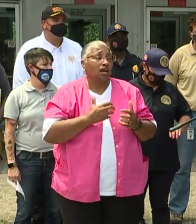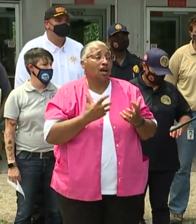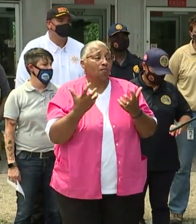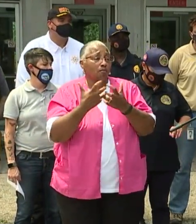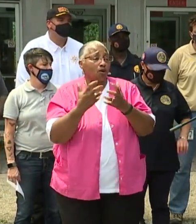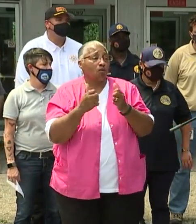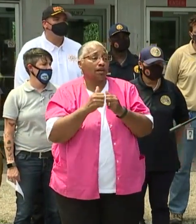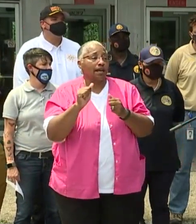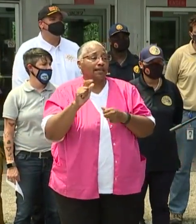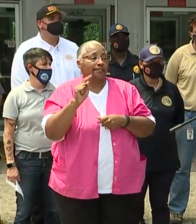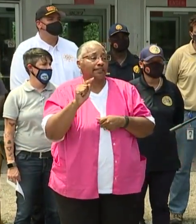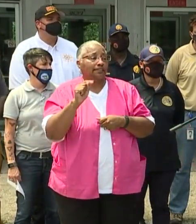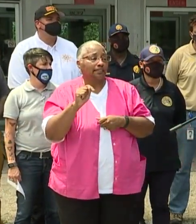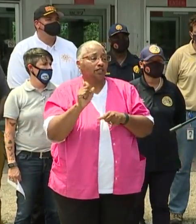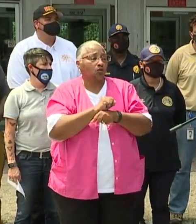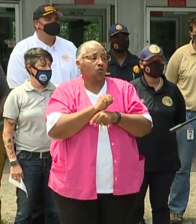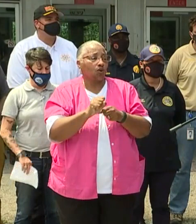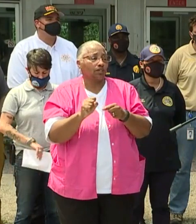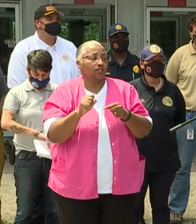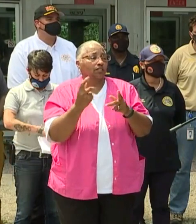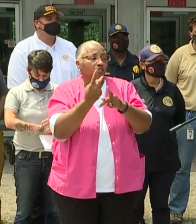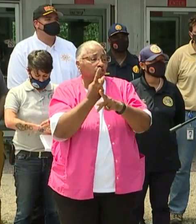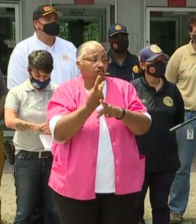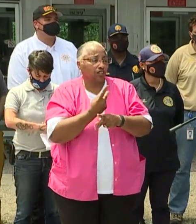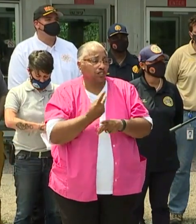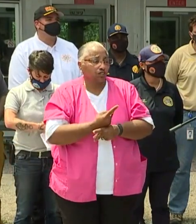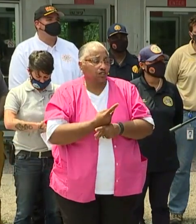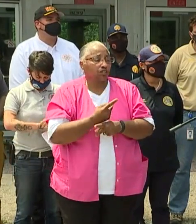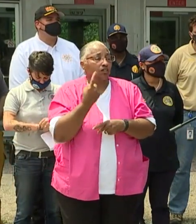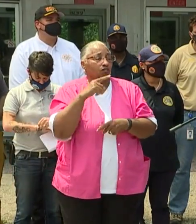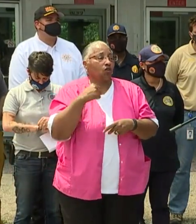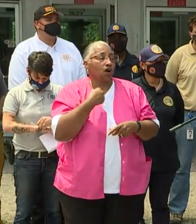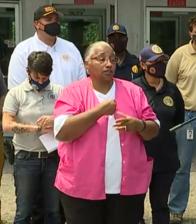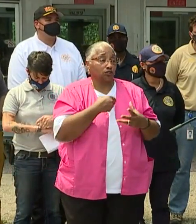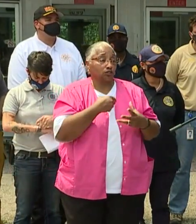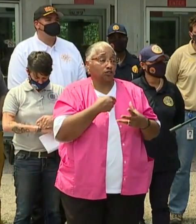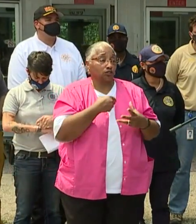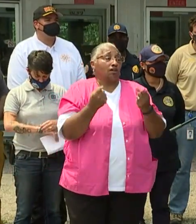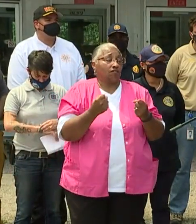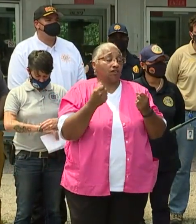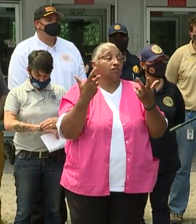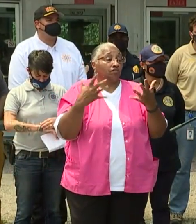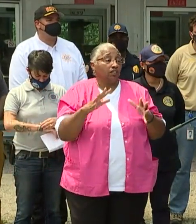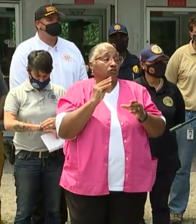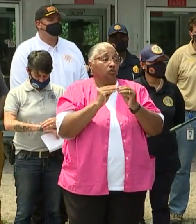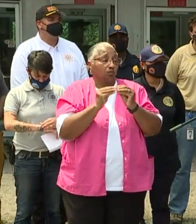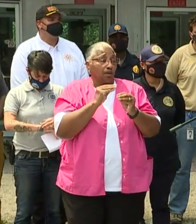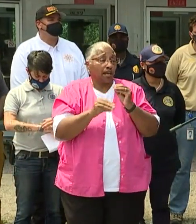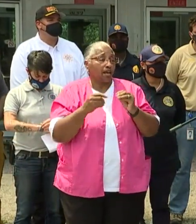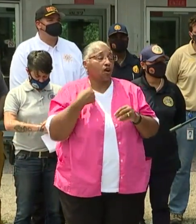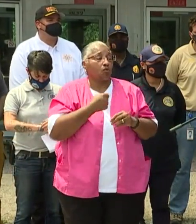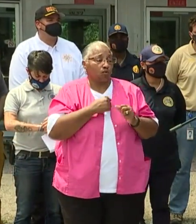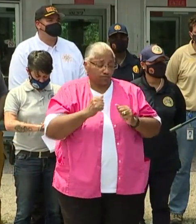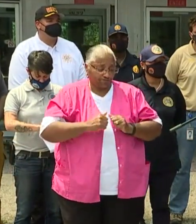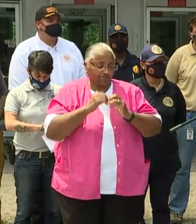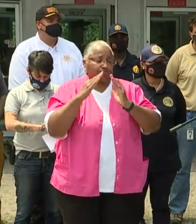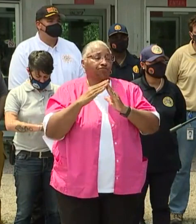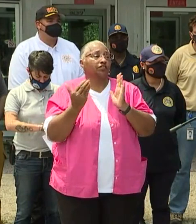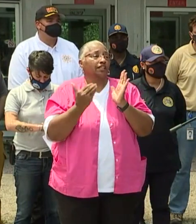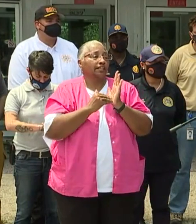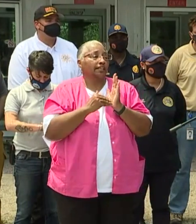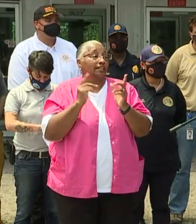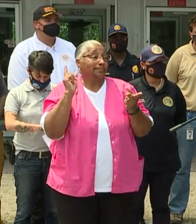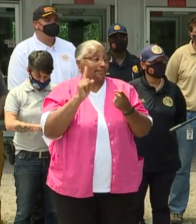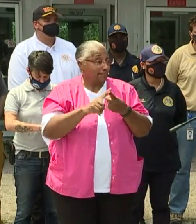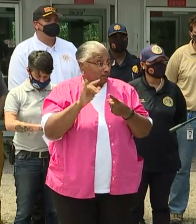AT&T are working around the clock to diagnose and recover those services, and once those repairs are made, we will bring the system back online. But until